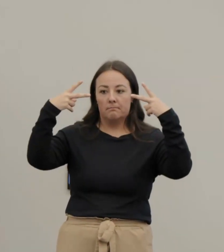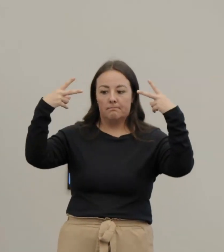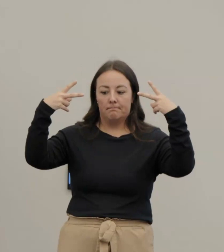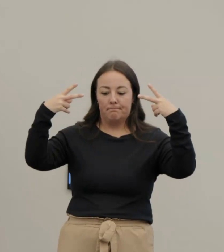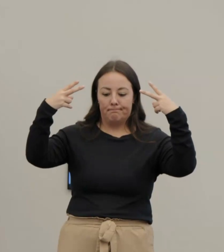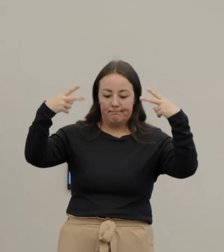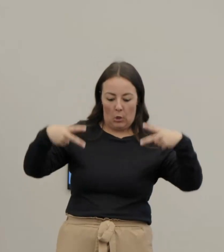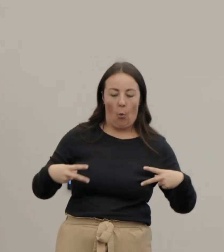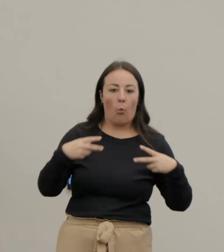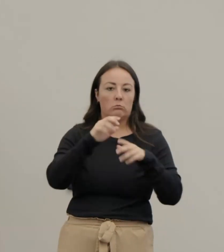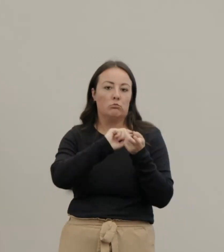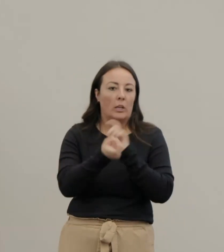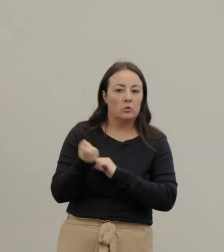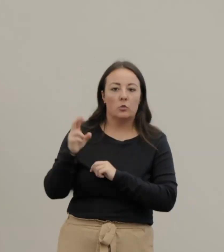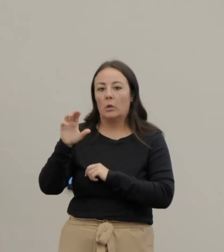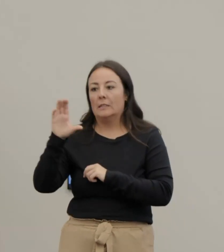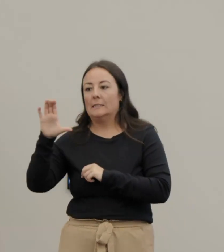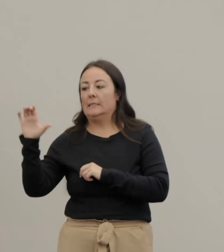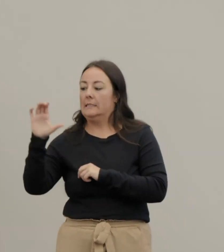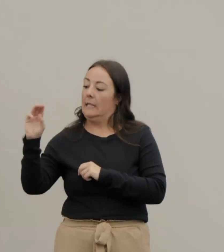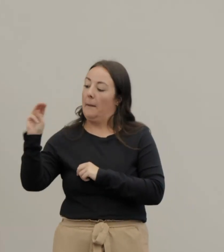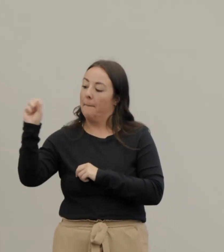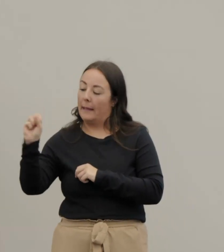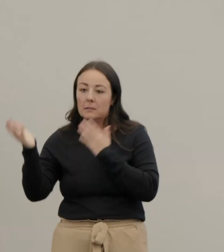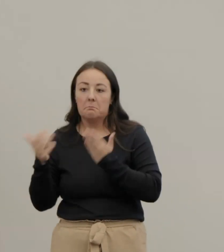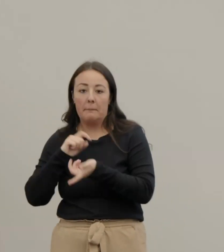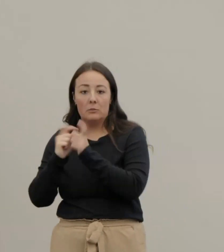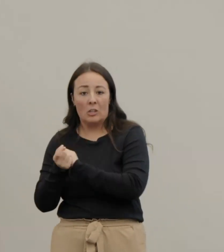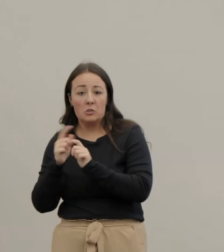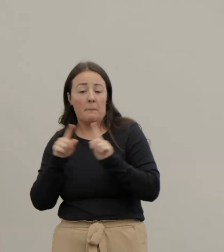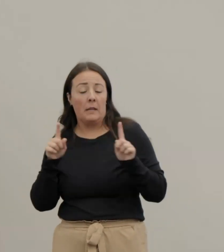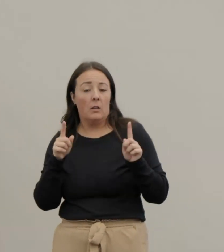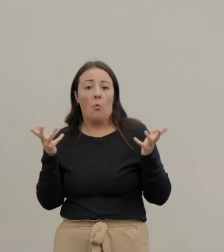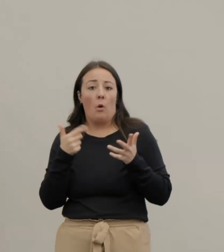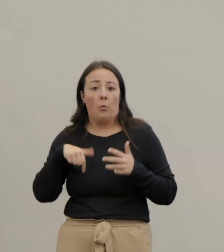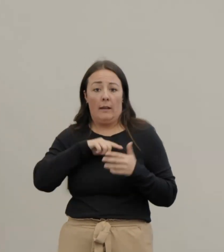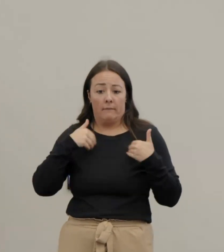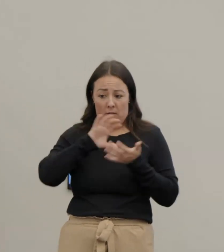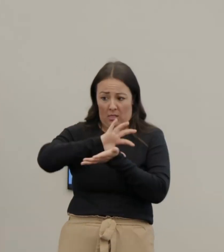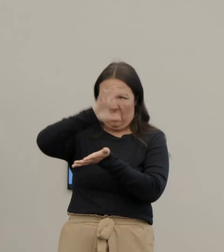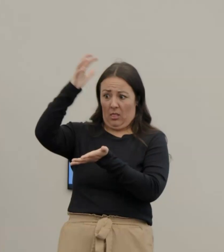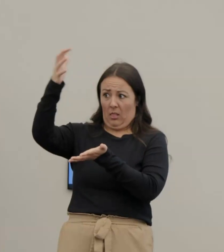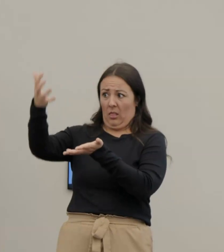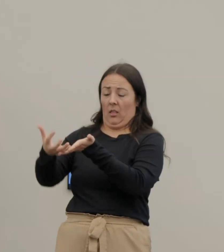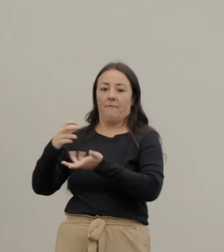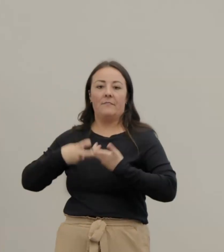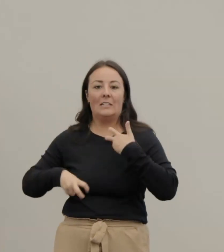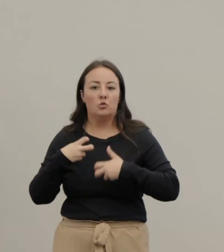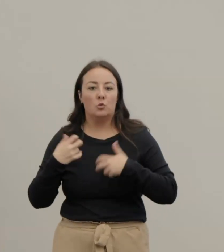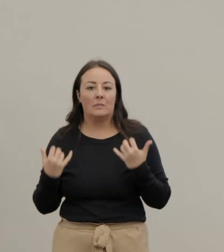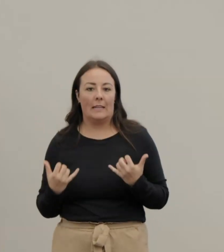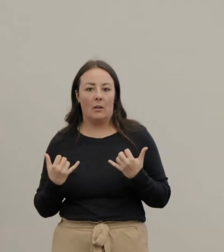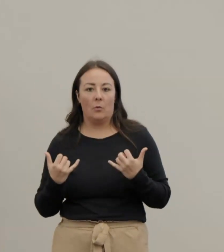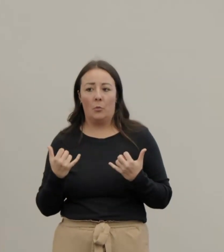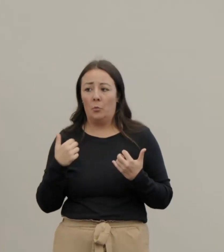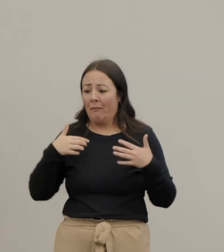Maybe it's limitations with our CMS that get uncovered with this. We're just gonna have a pile of issues now. And again, we're